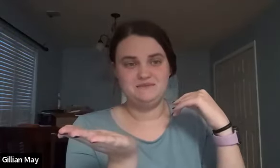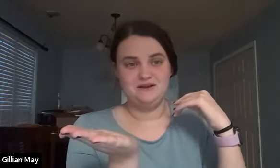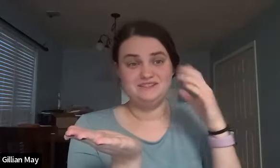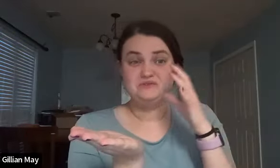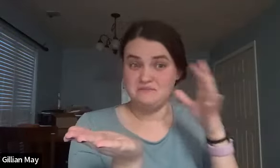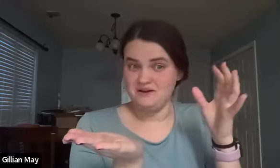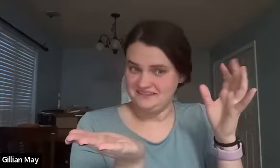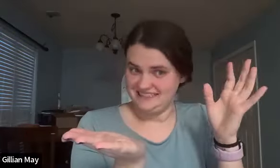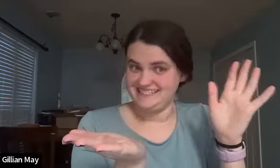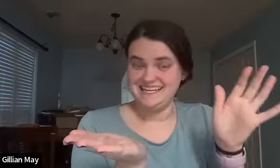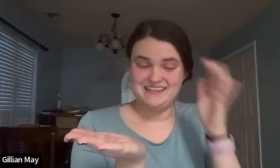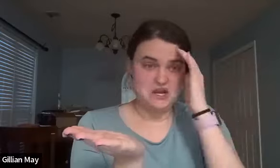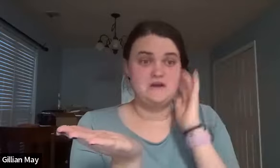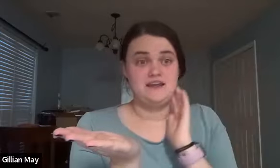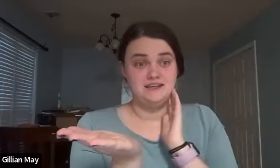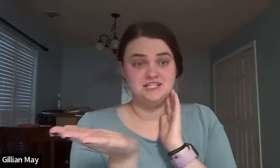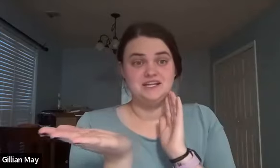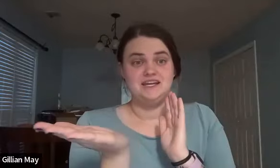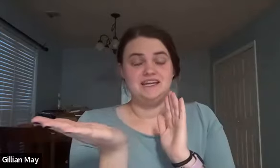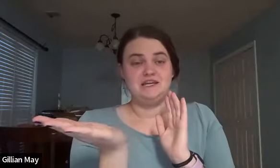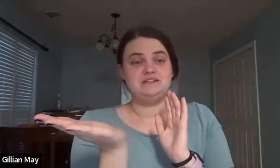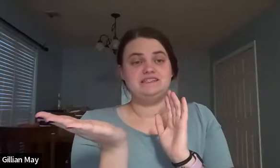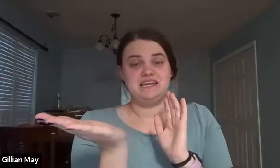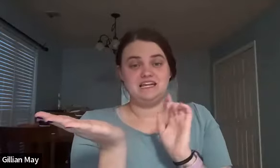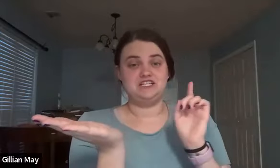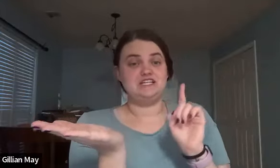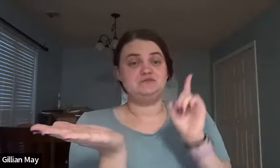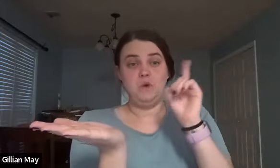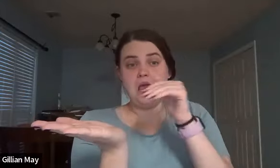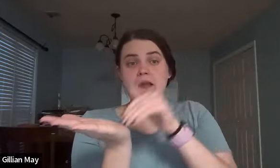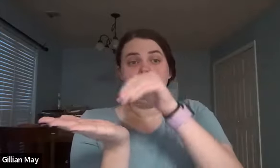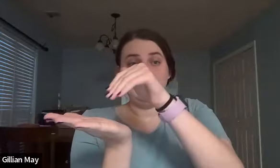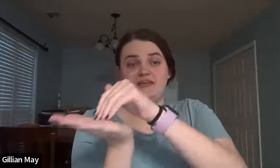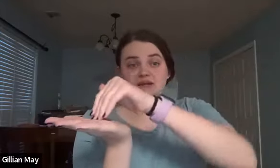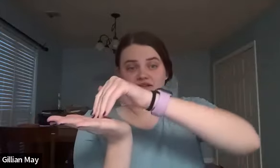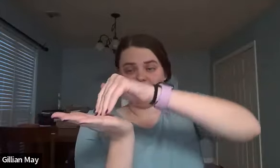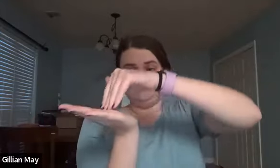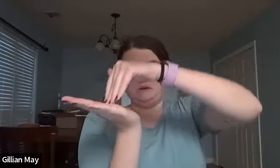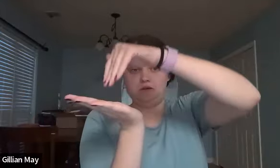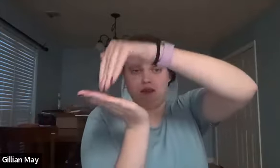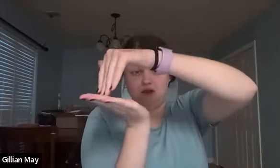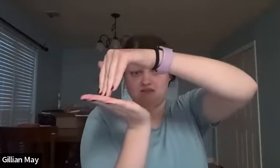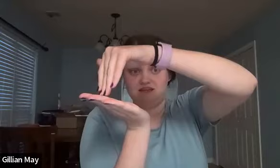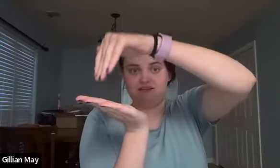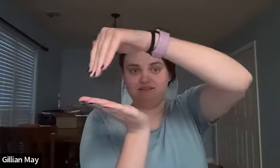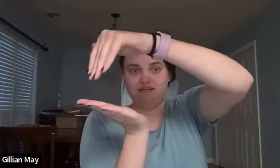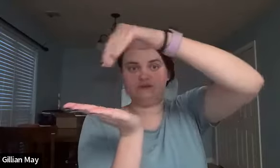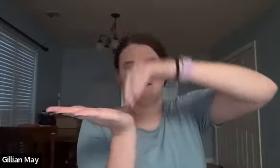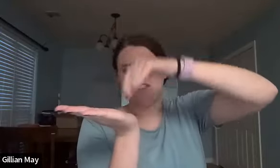about his grandma and like her age, he would say she is one, and then he would keep bouncing. He would say, like, not